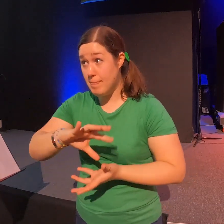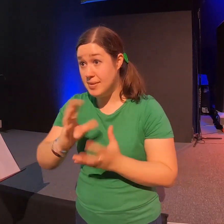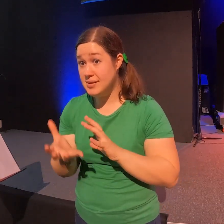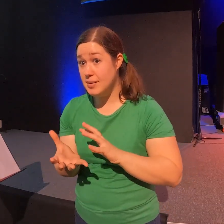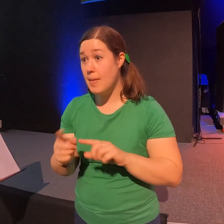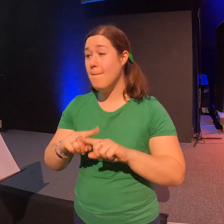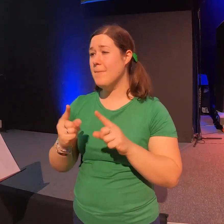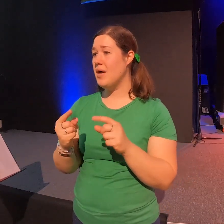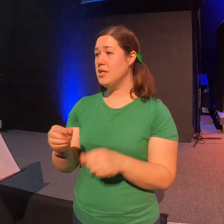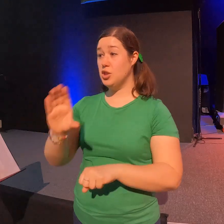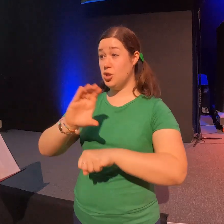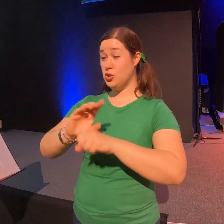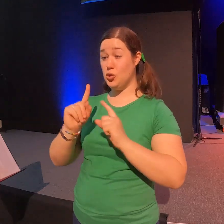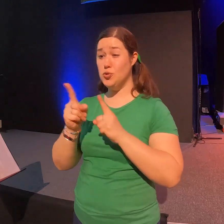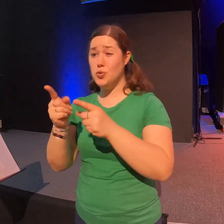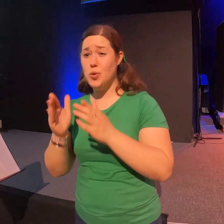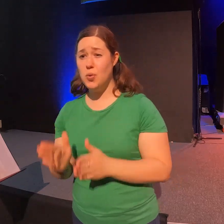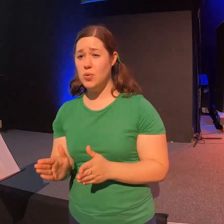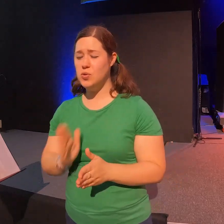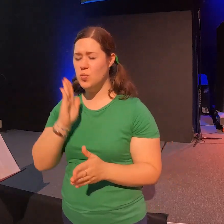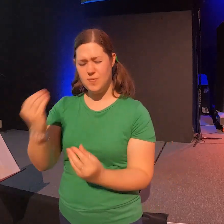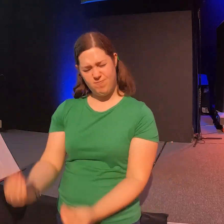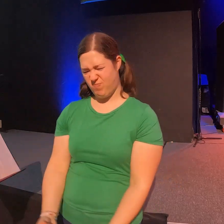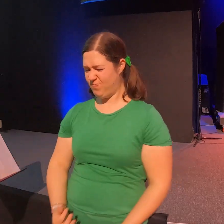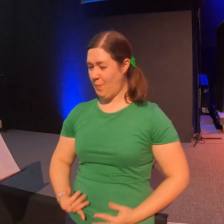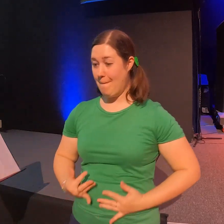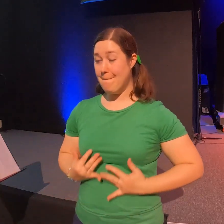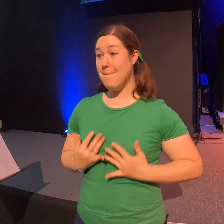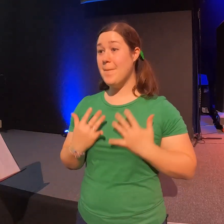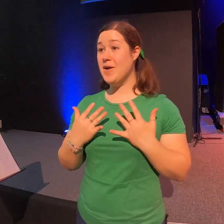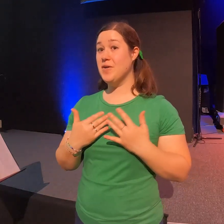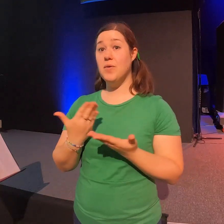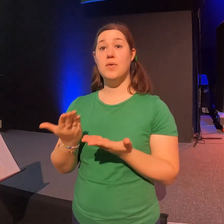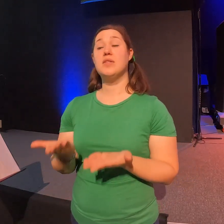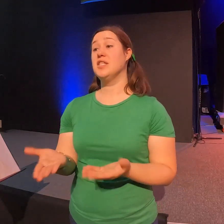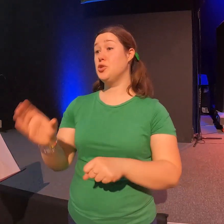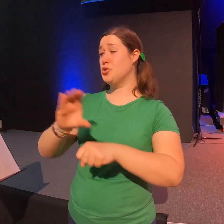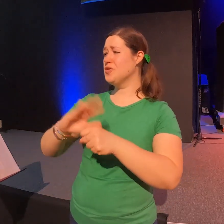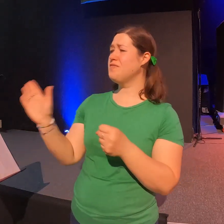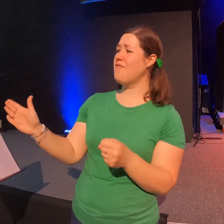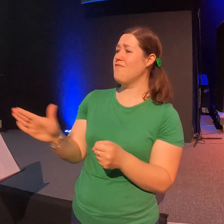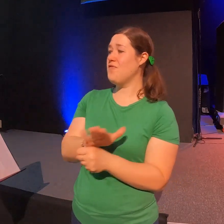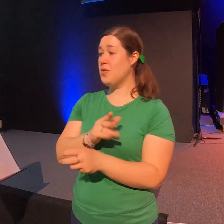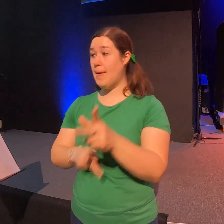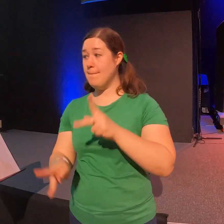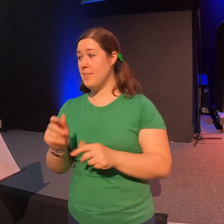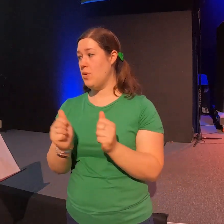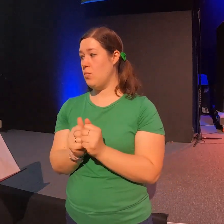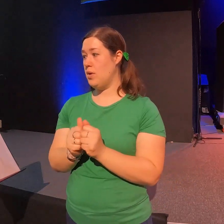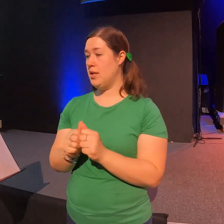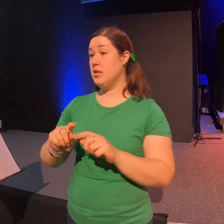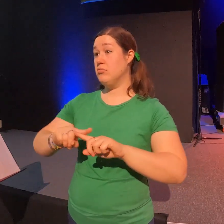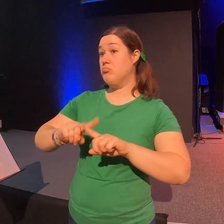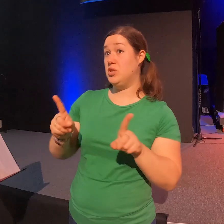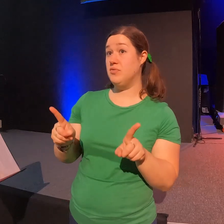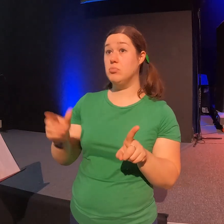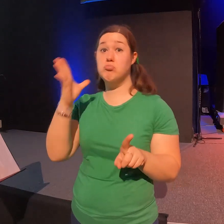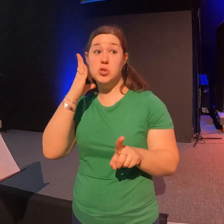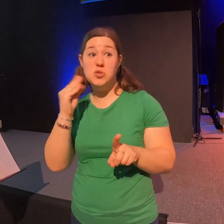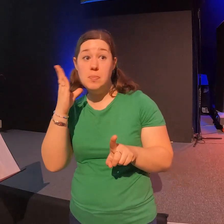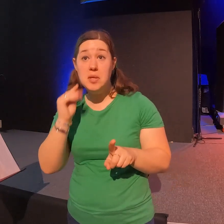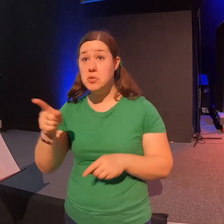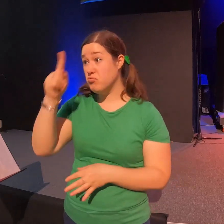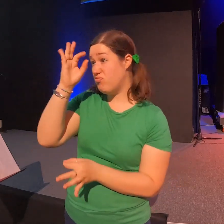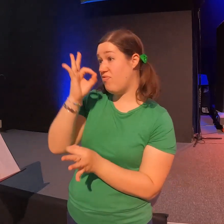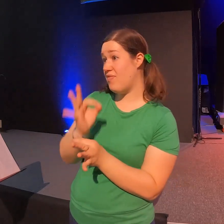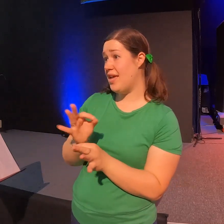will inspire you because the church is filled, and this church is filled with them, people with all these different experiences of faith who've done all these